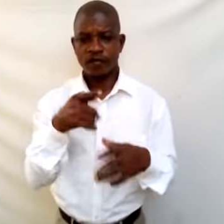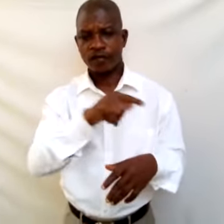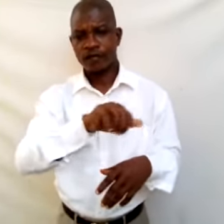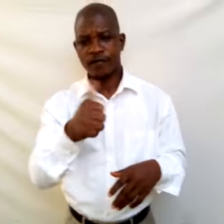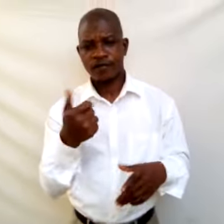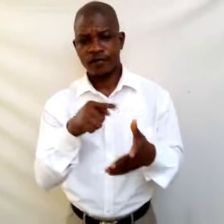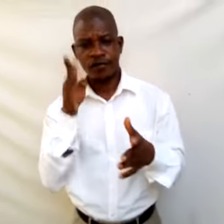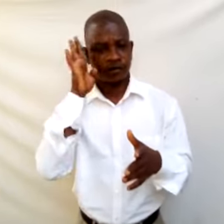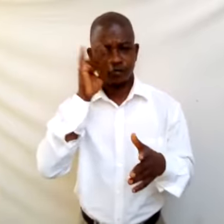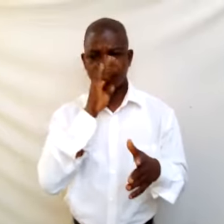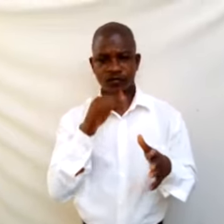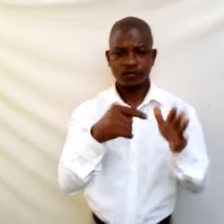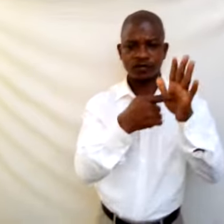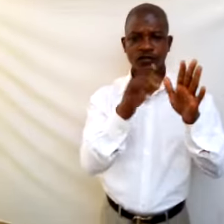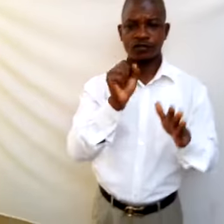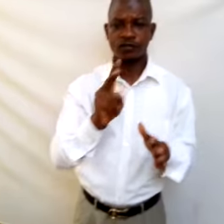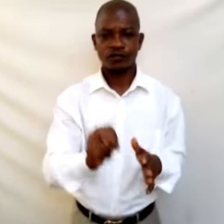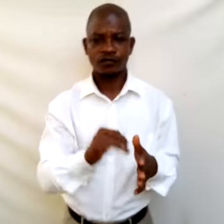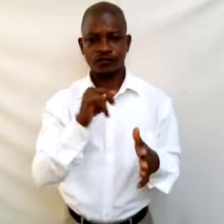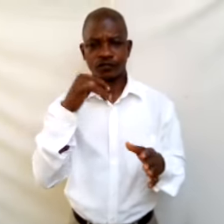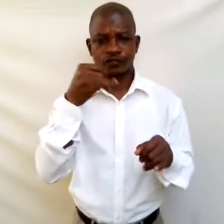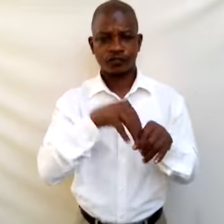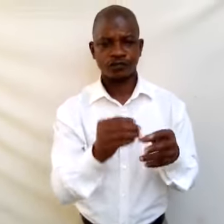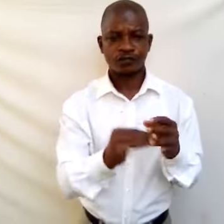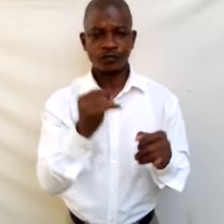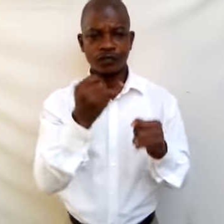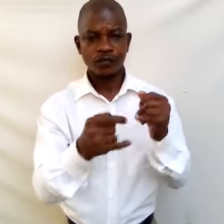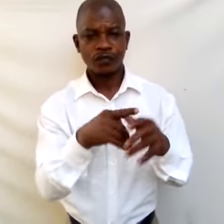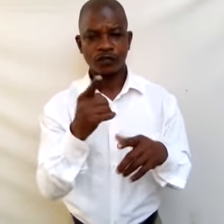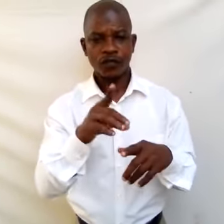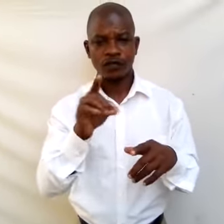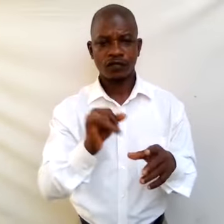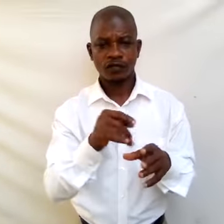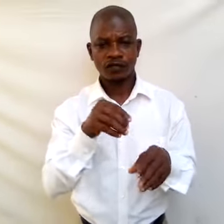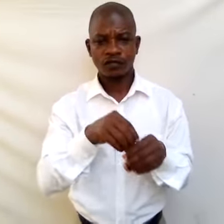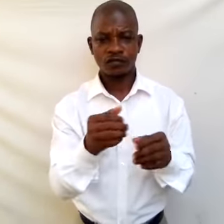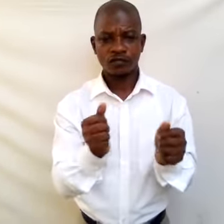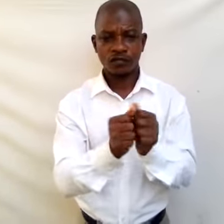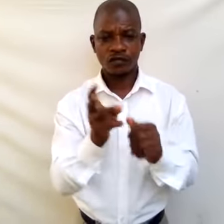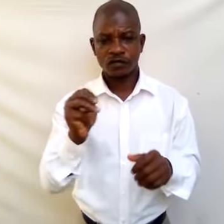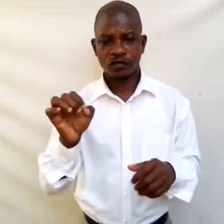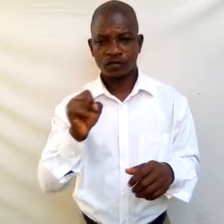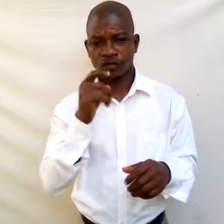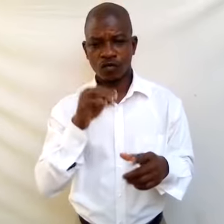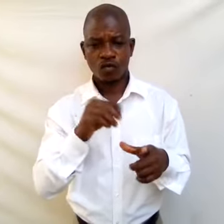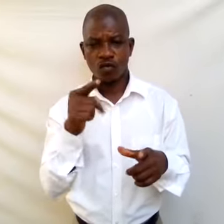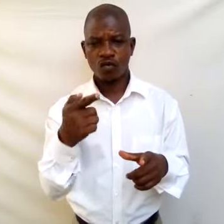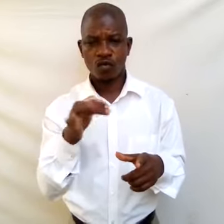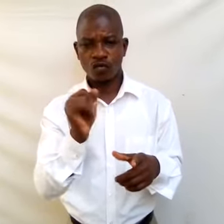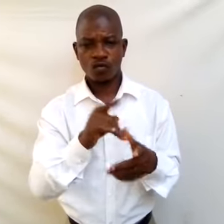shown. Inner end of shorter delivery tube with mesh or gauze should also be